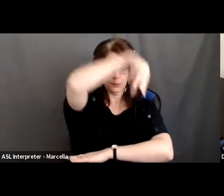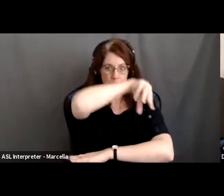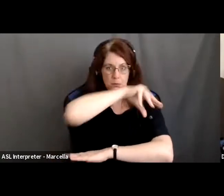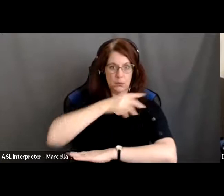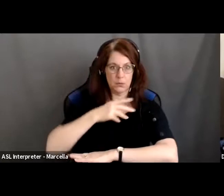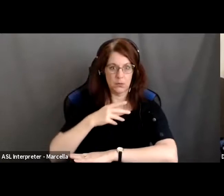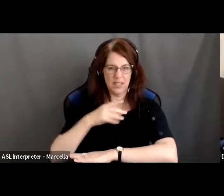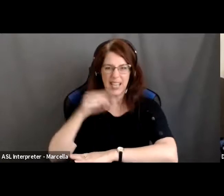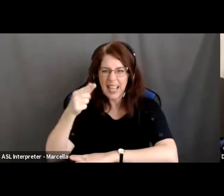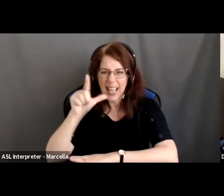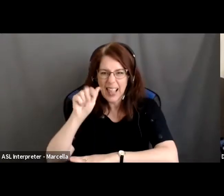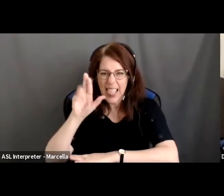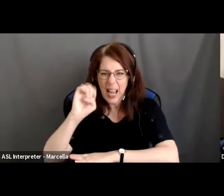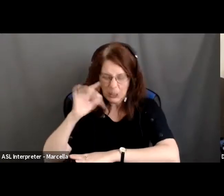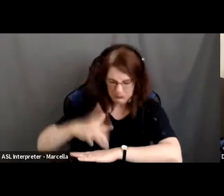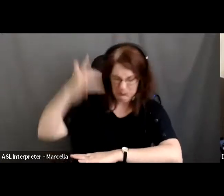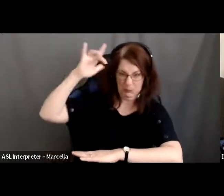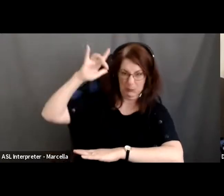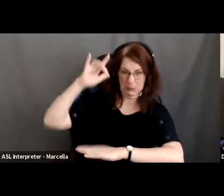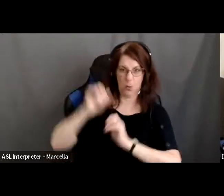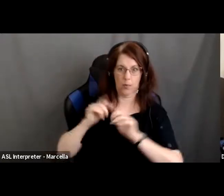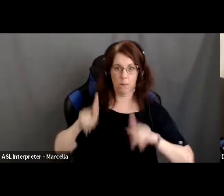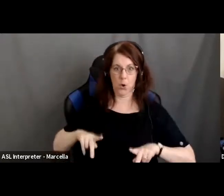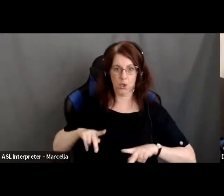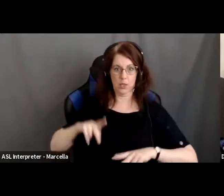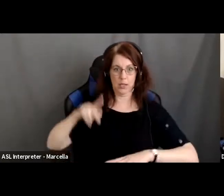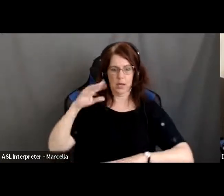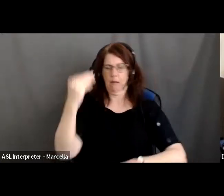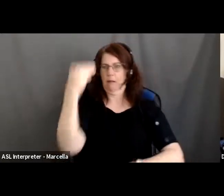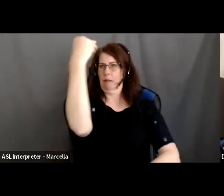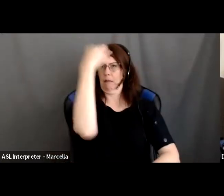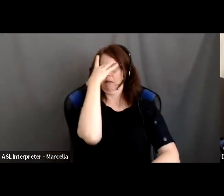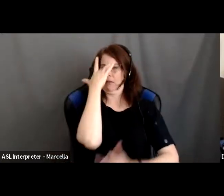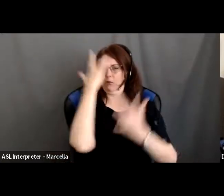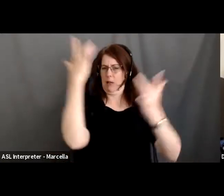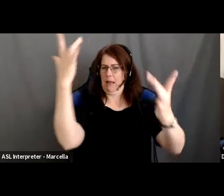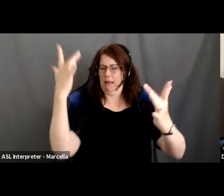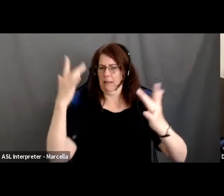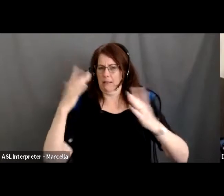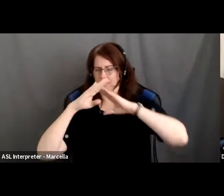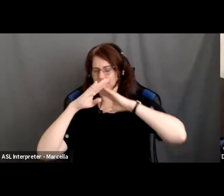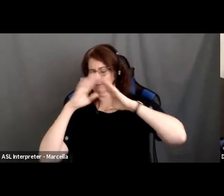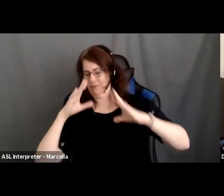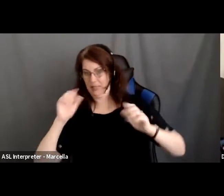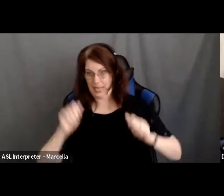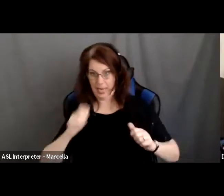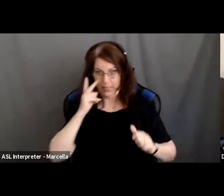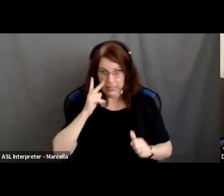Is there a lot of glare that's happening with the individual? Is the light shining in their face? Can they see the